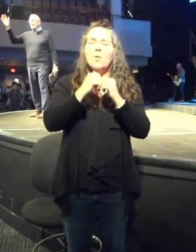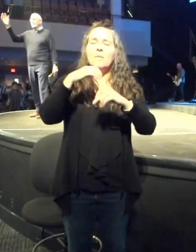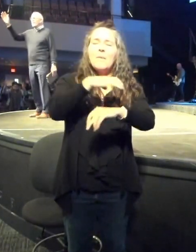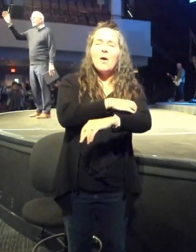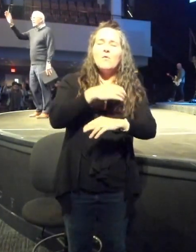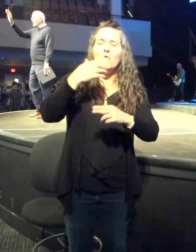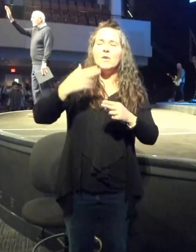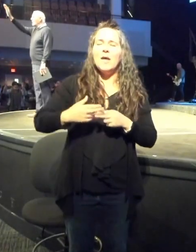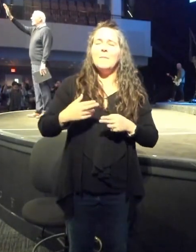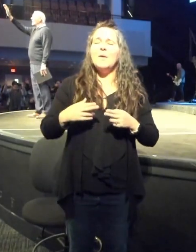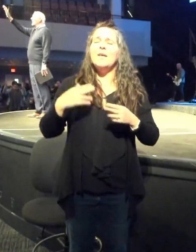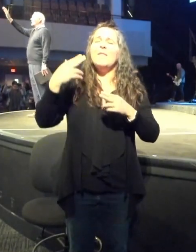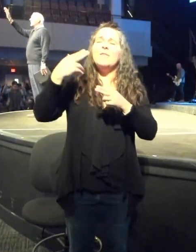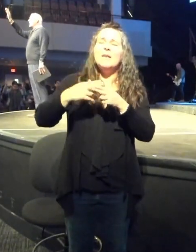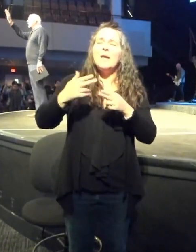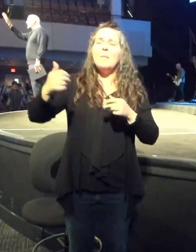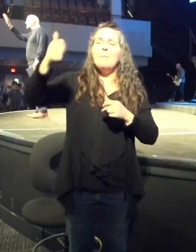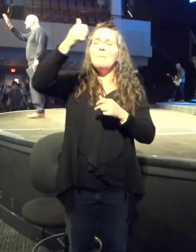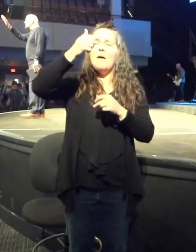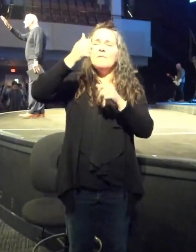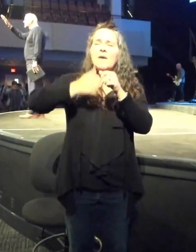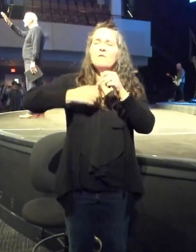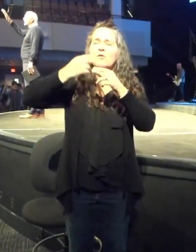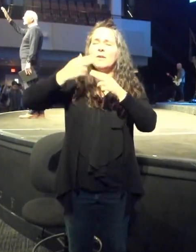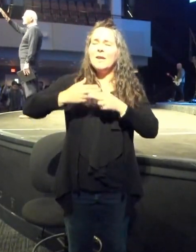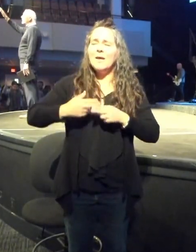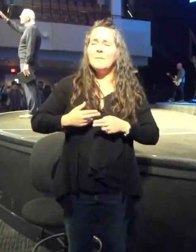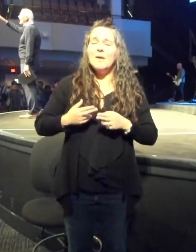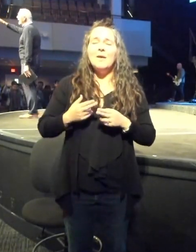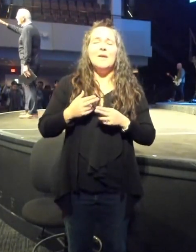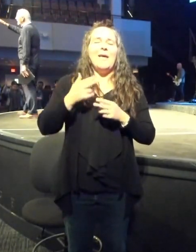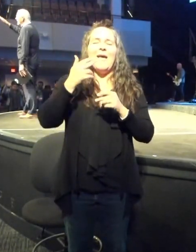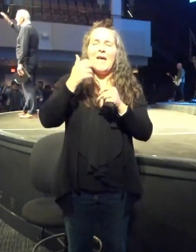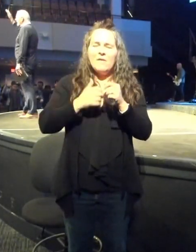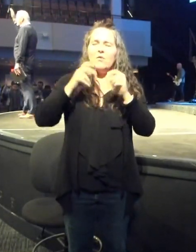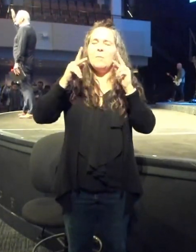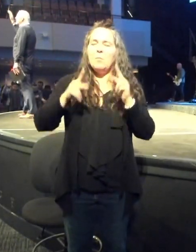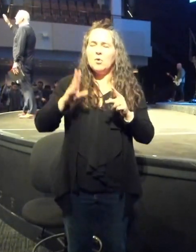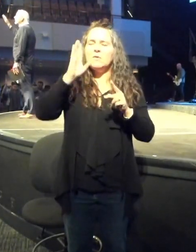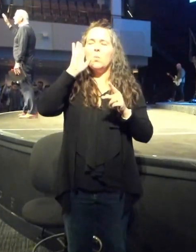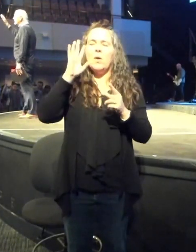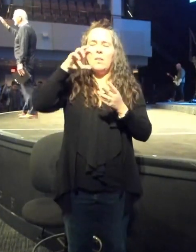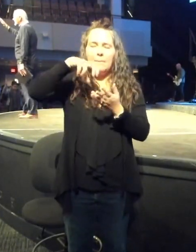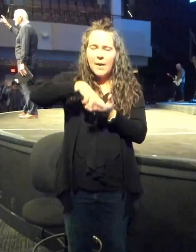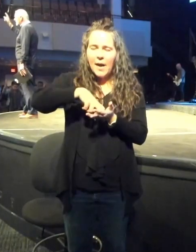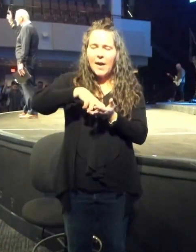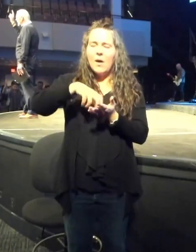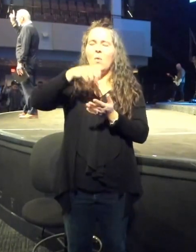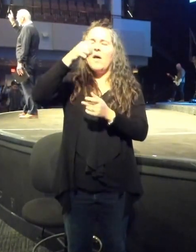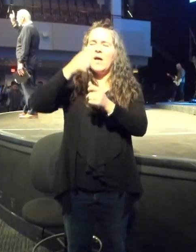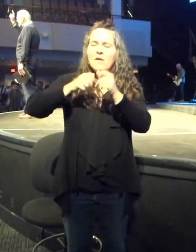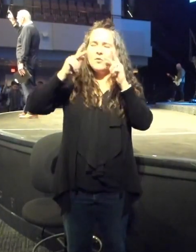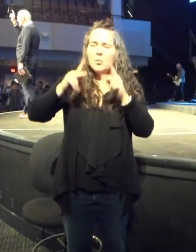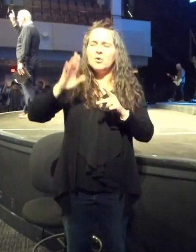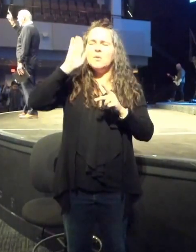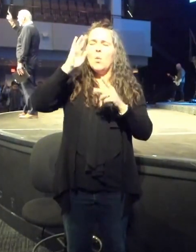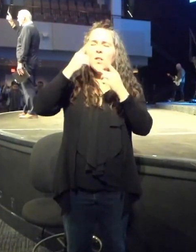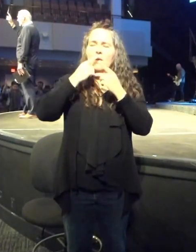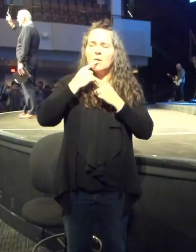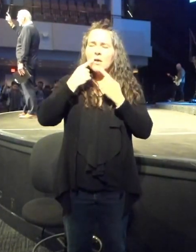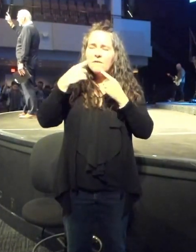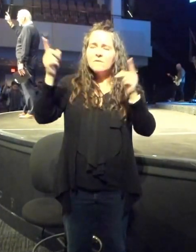the name above every name, that at the name of Jesus, every knee will bow and every tongue will confess that You are indeed